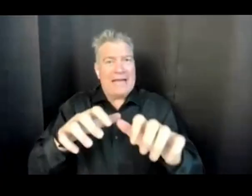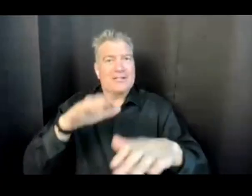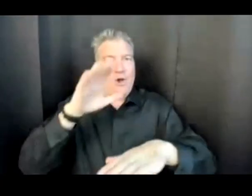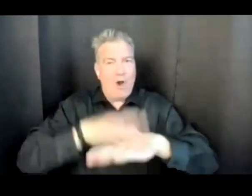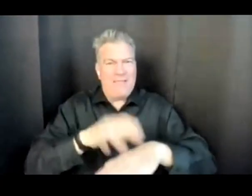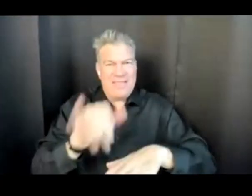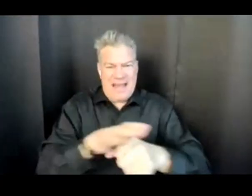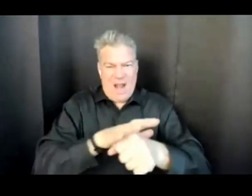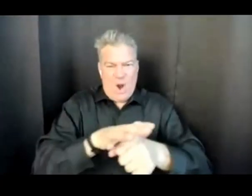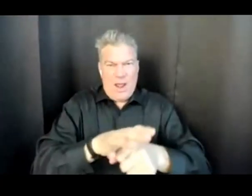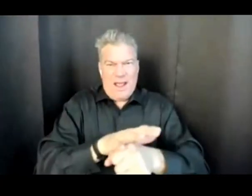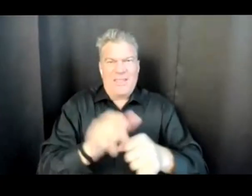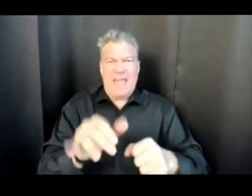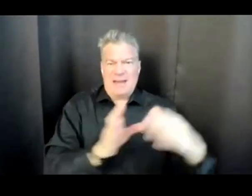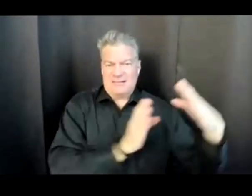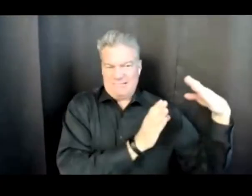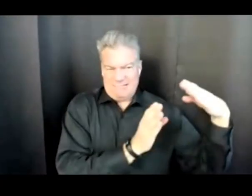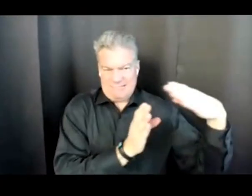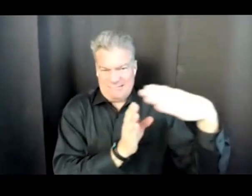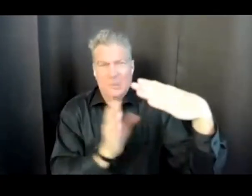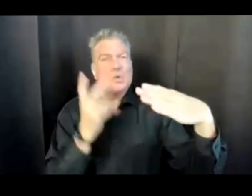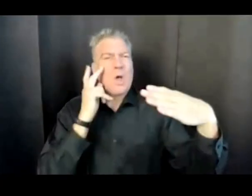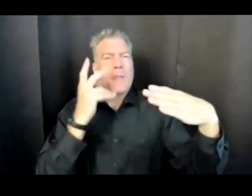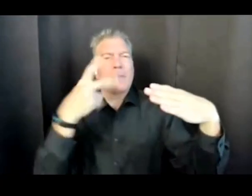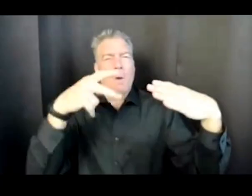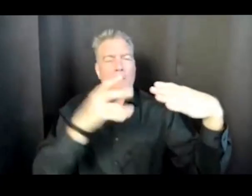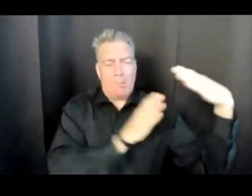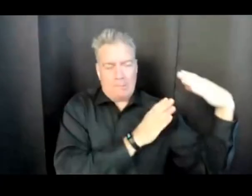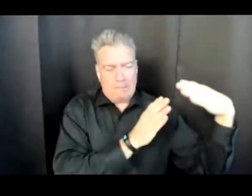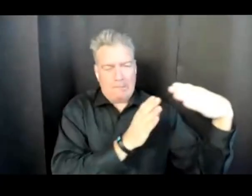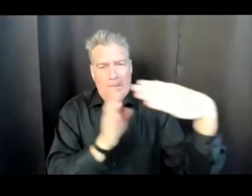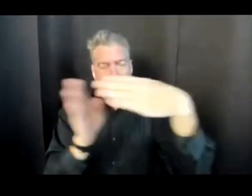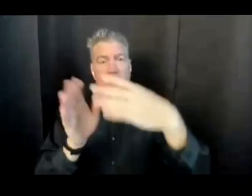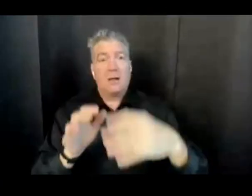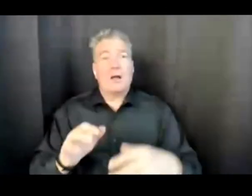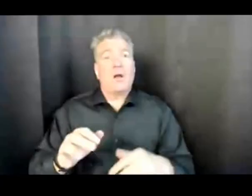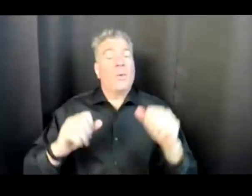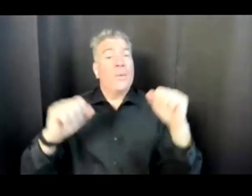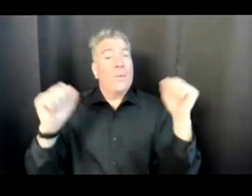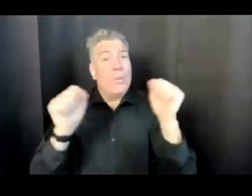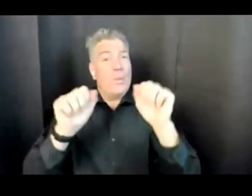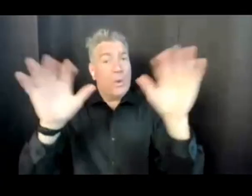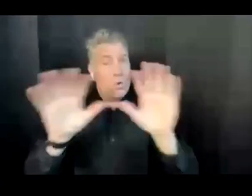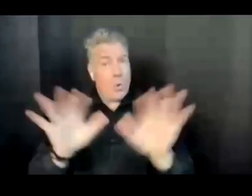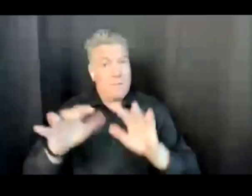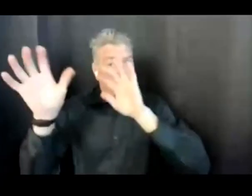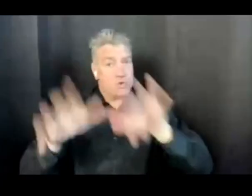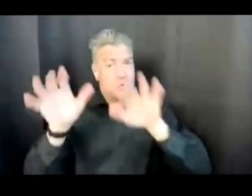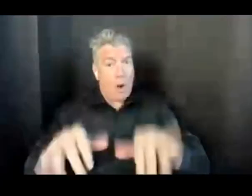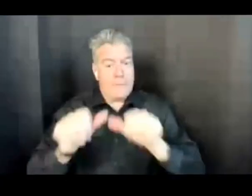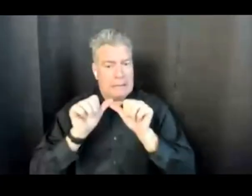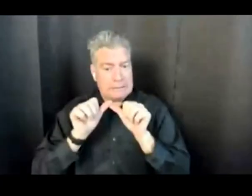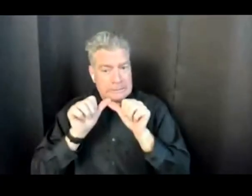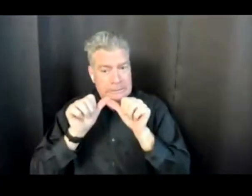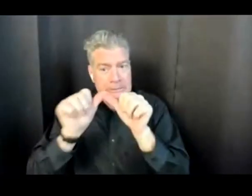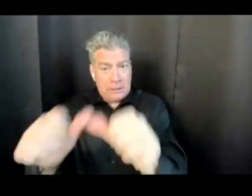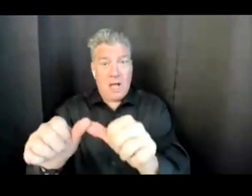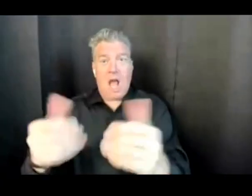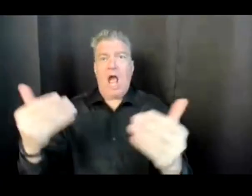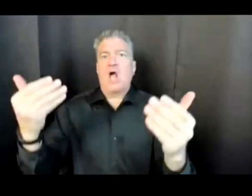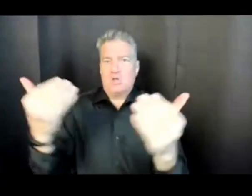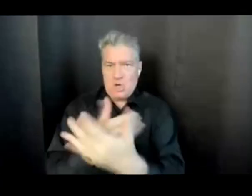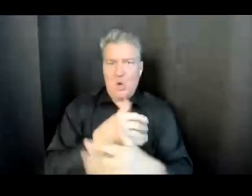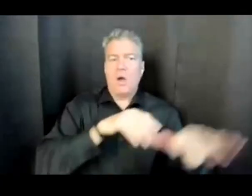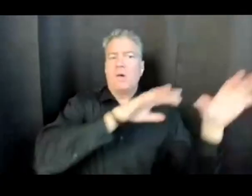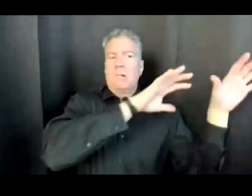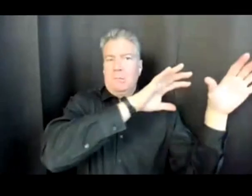that we're now so familiar with. As this winter weather storm continues to evolve, and as we have a front coming through now